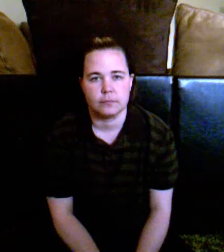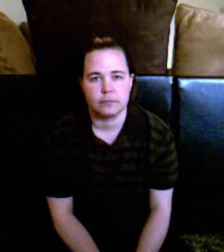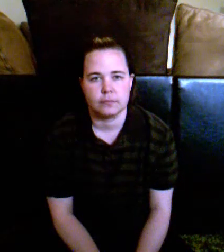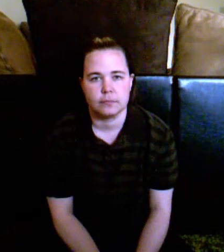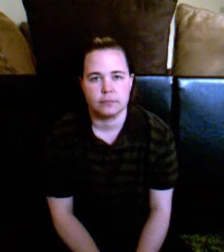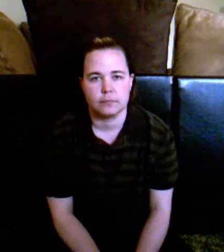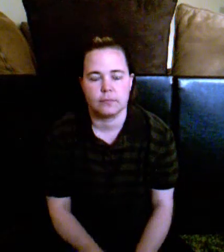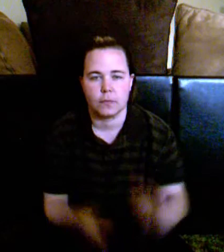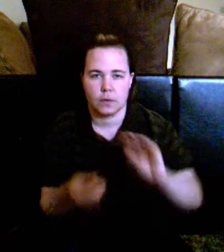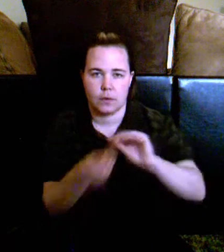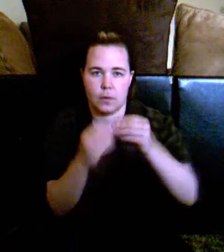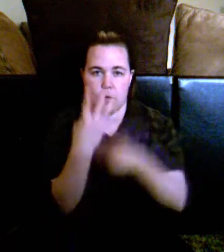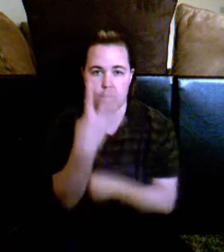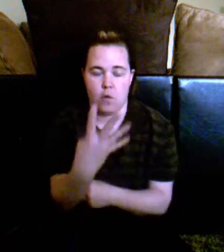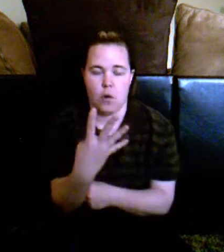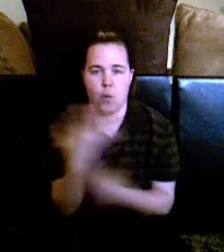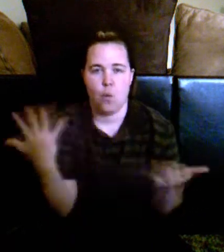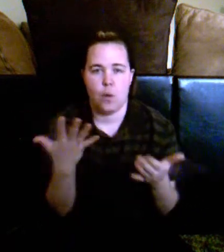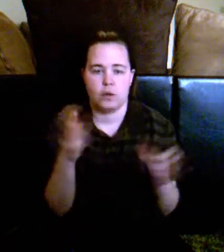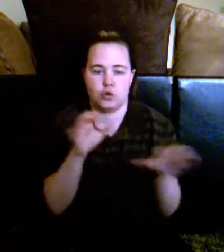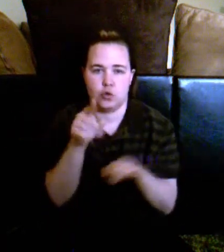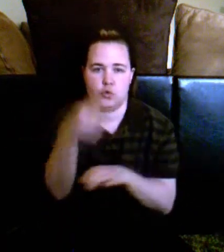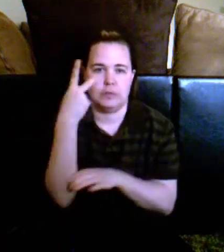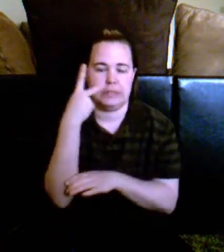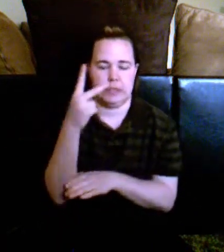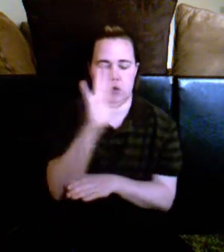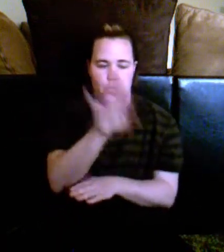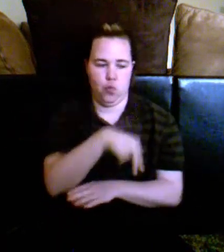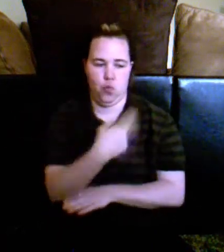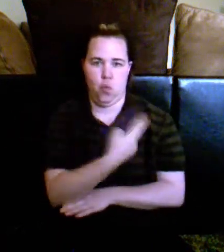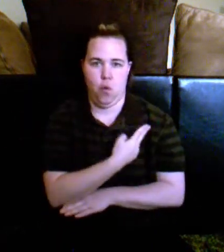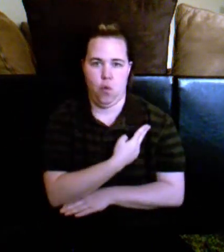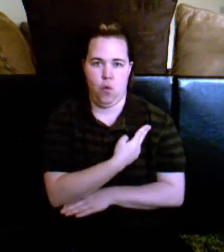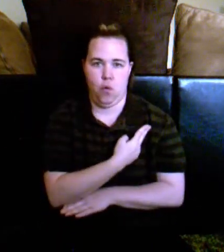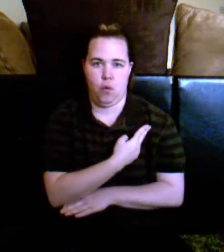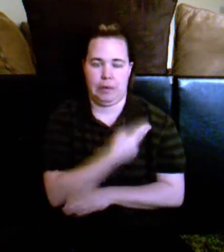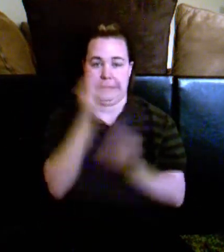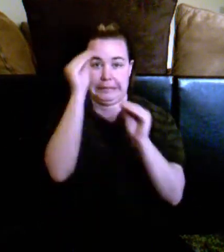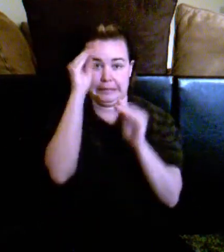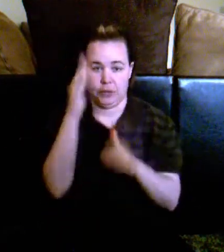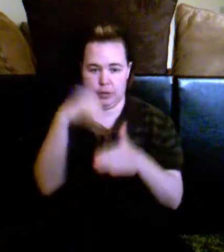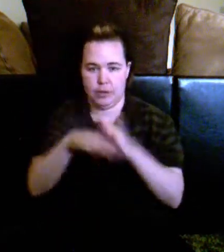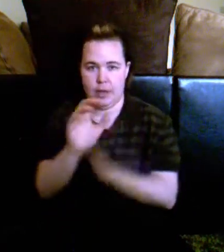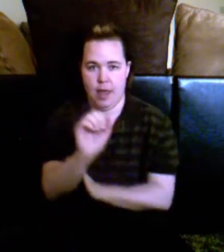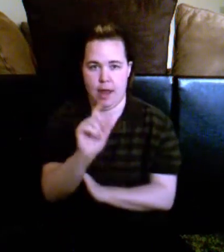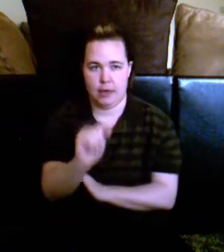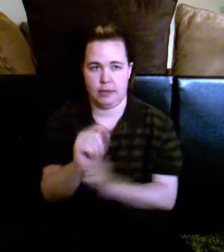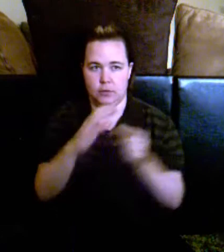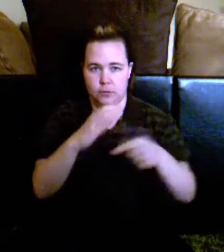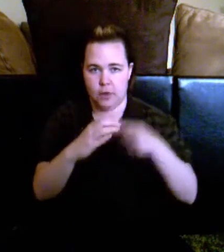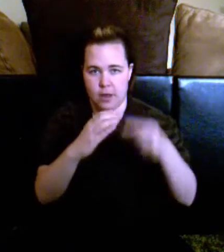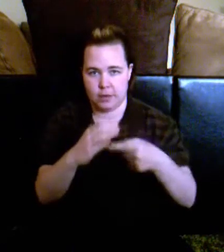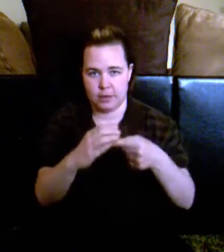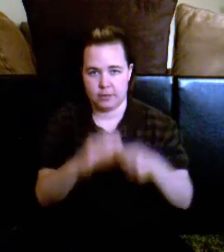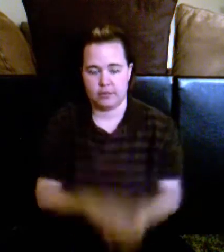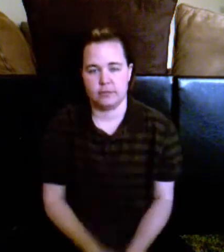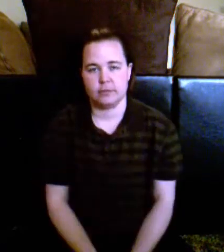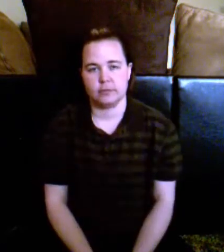Number 4. What do you see as your role as a teacher in the assistive technology process? I have a